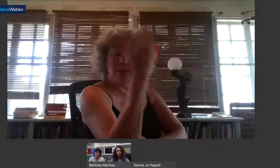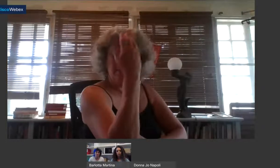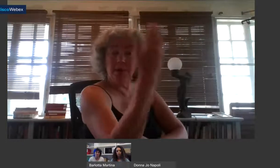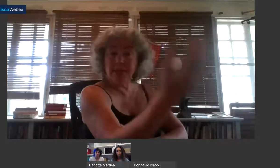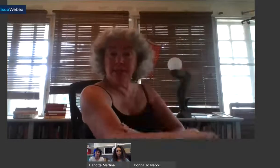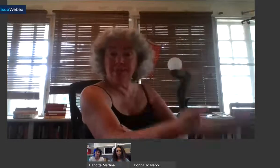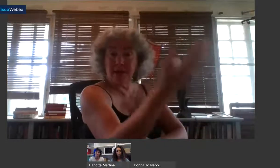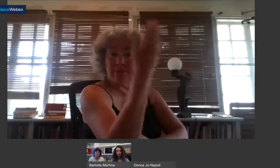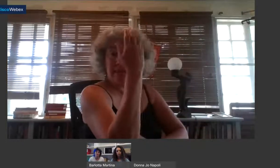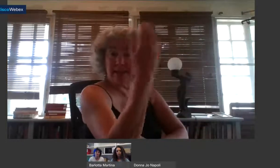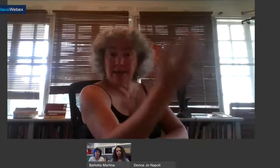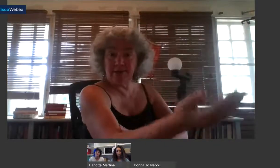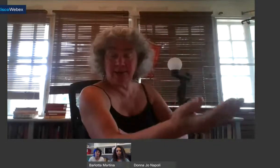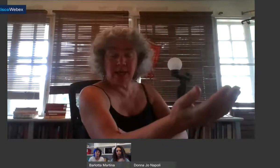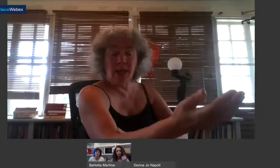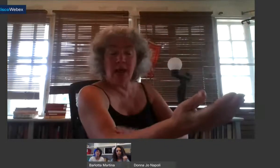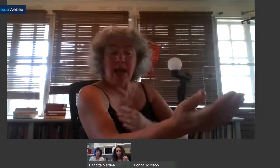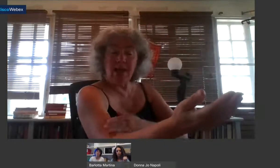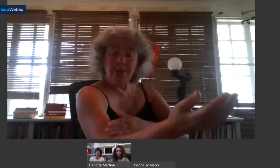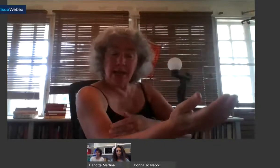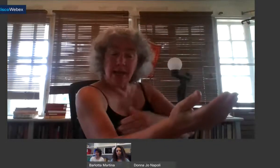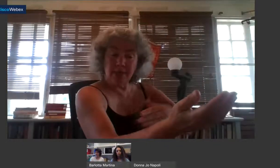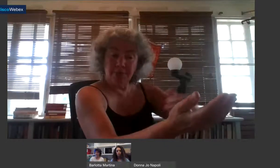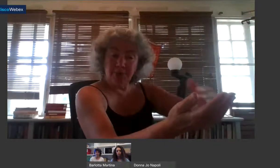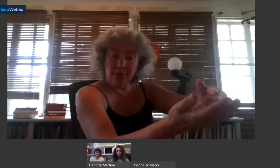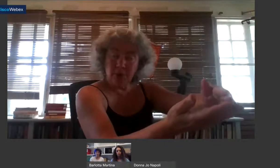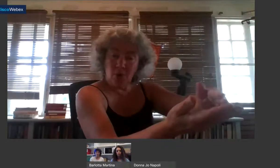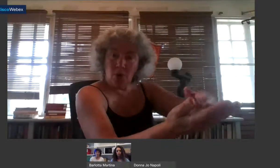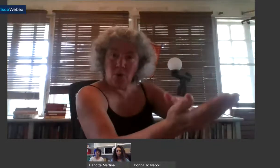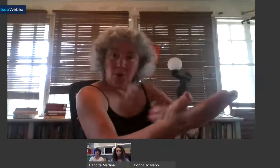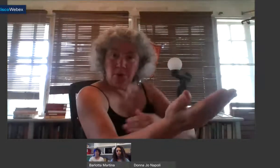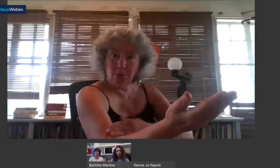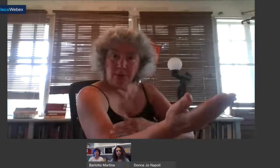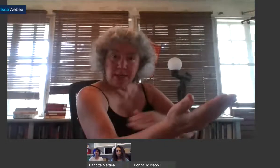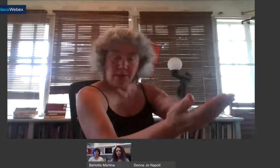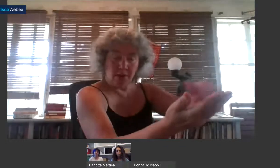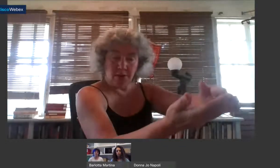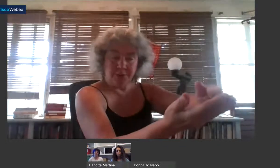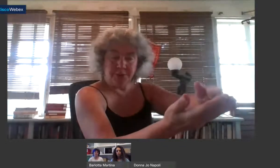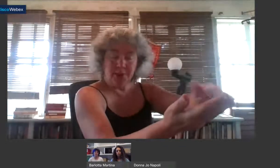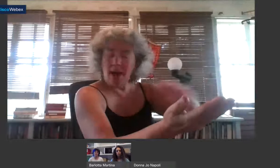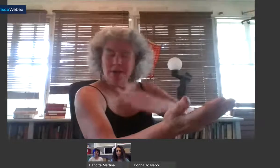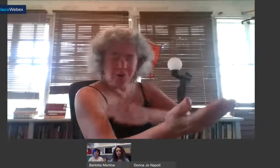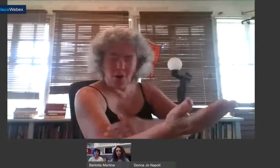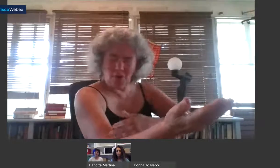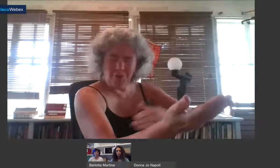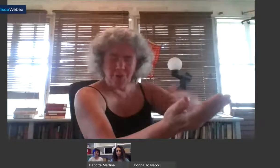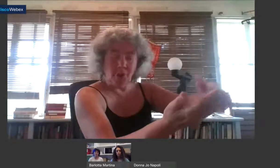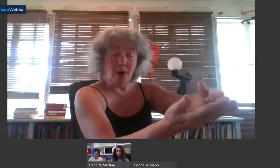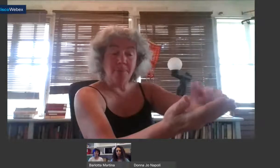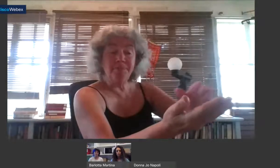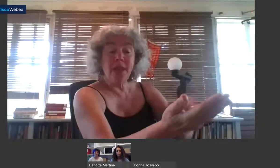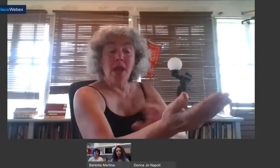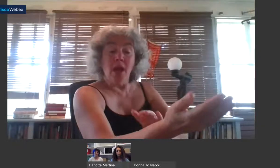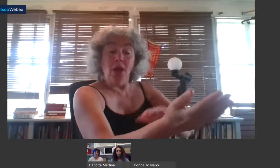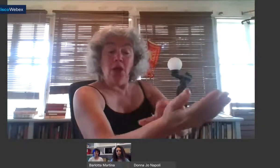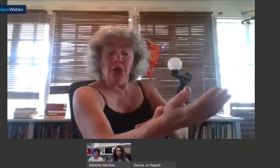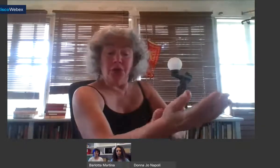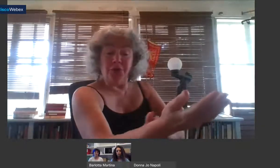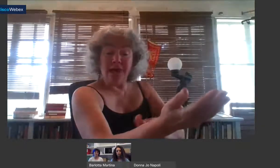elbow is involved in lift, and it's moving your whole radial ulnar, your whole forearm. Your